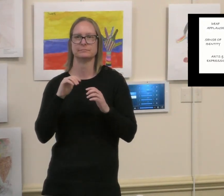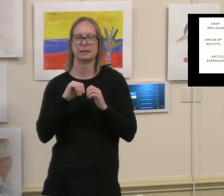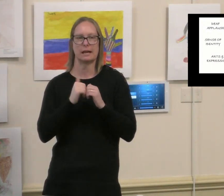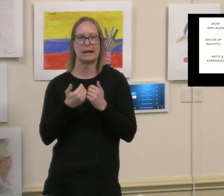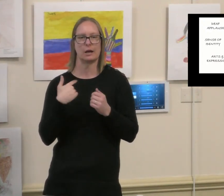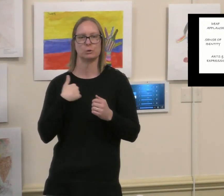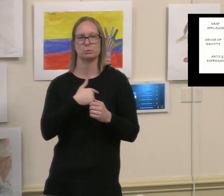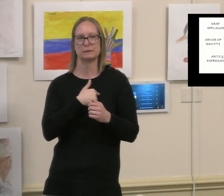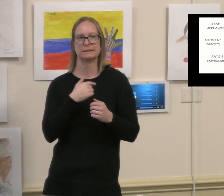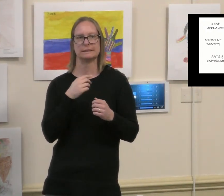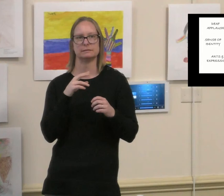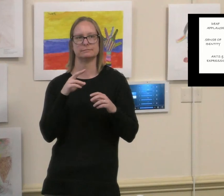be